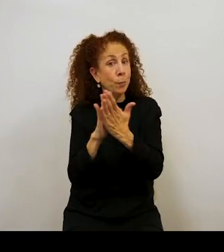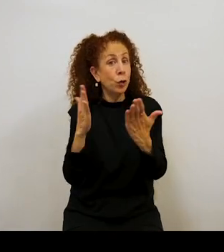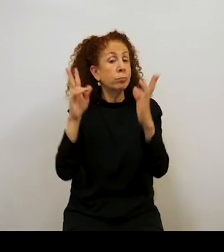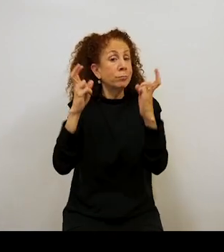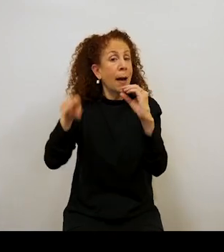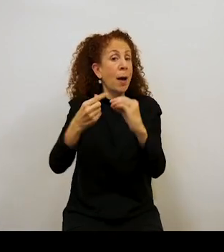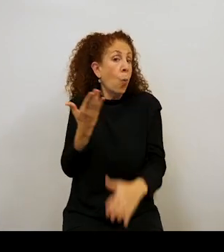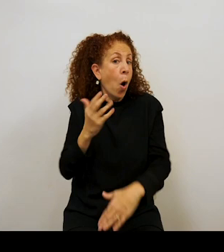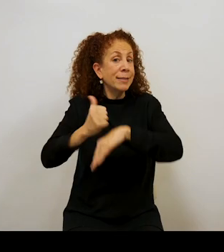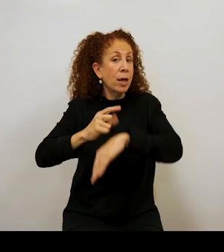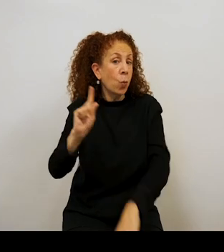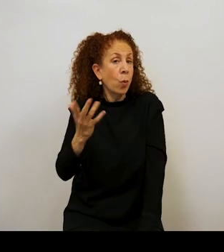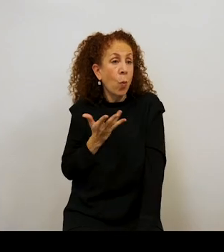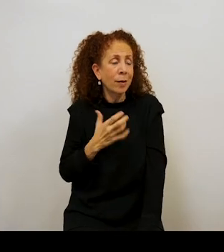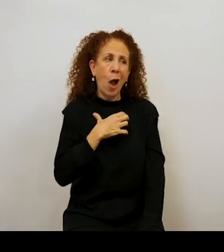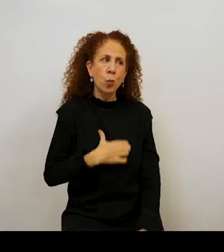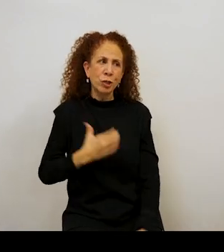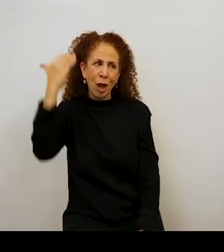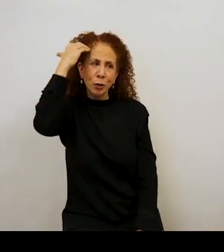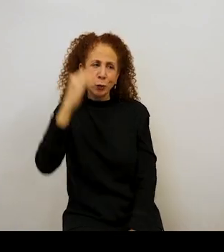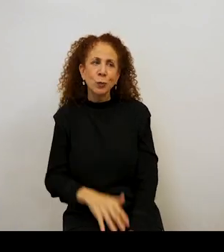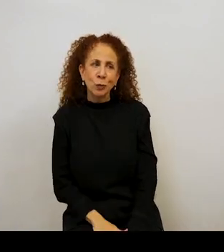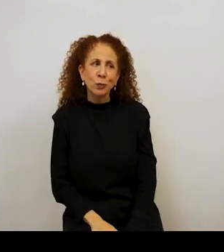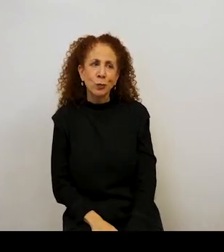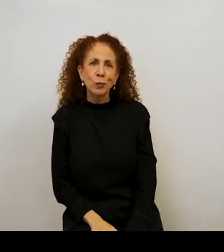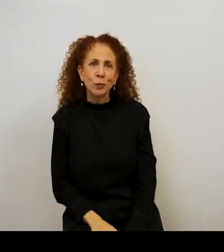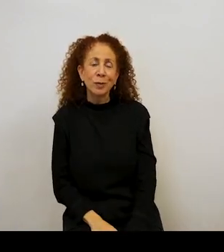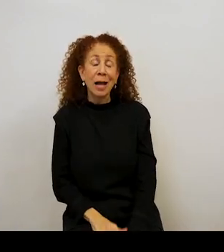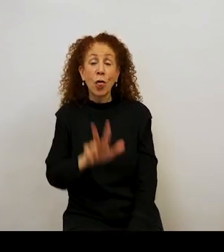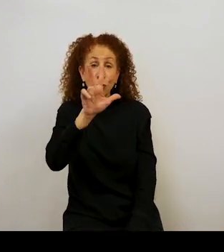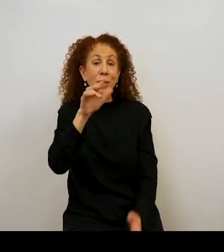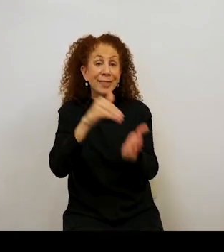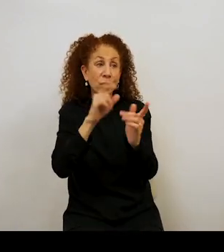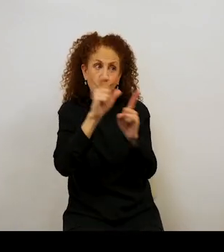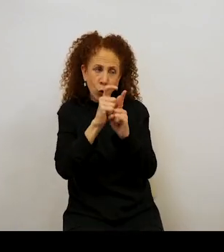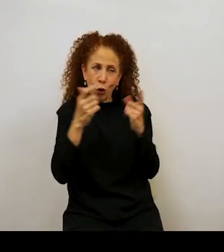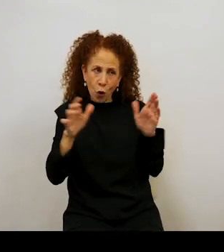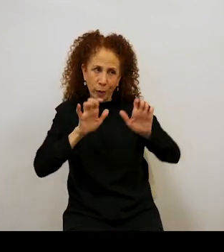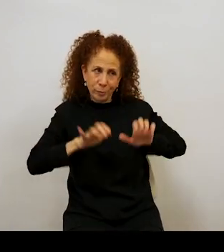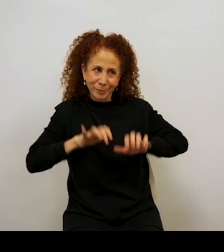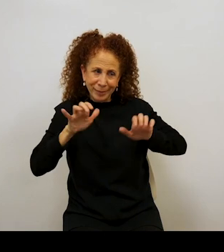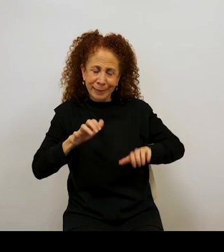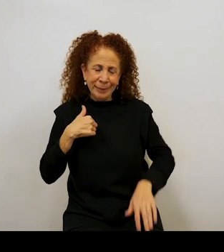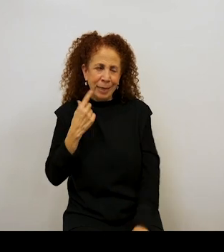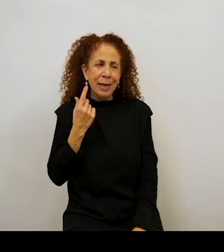what kind of setting it has? I wish I knew. I'm 3,000 words in. Oh. So I'm really kind